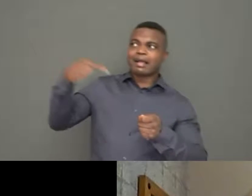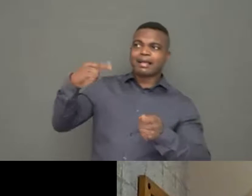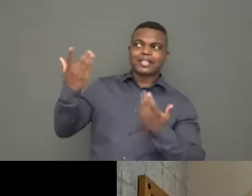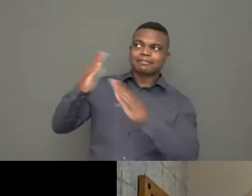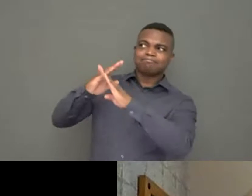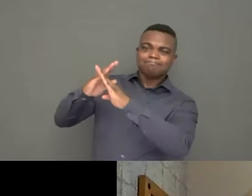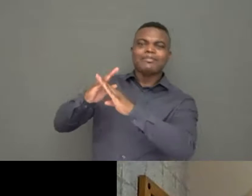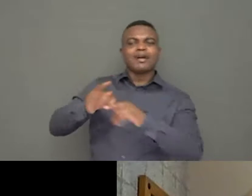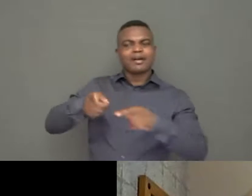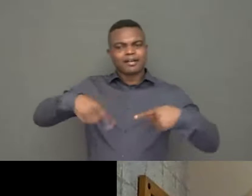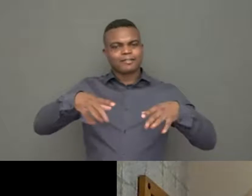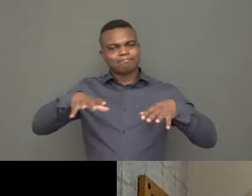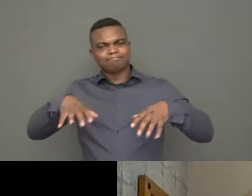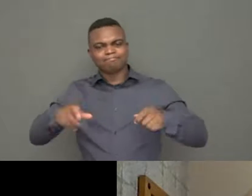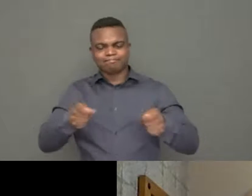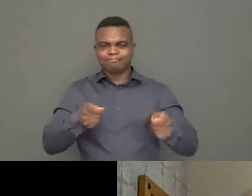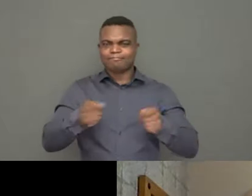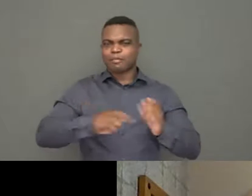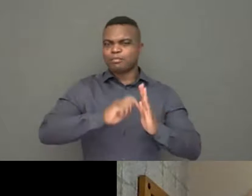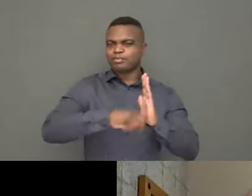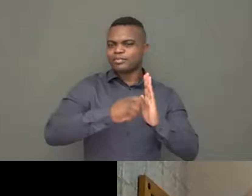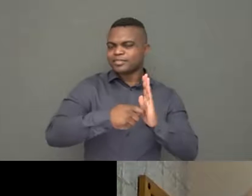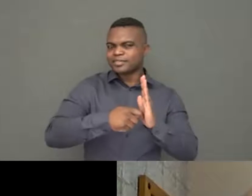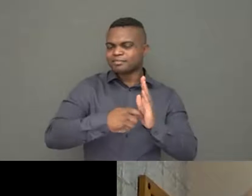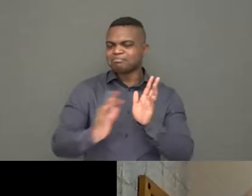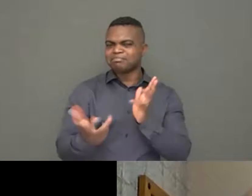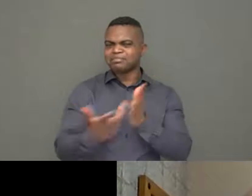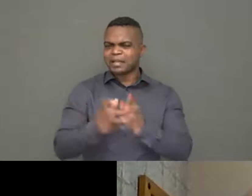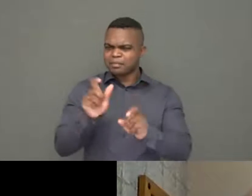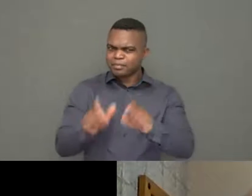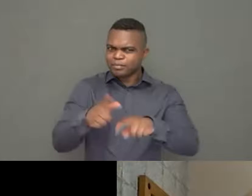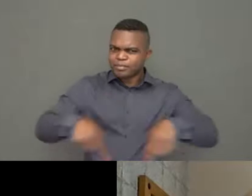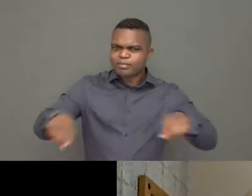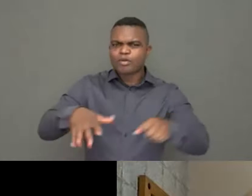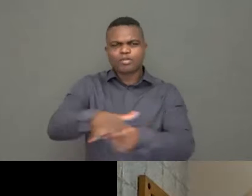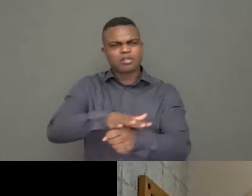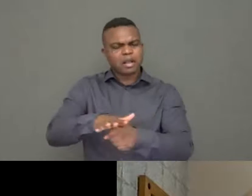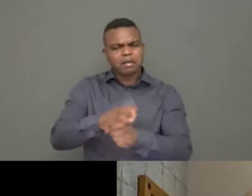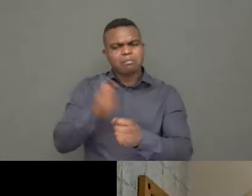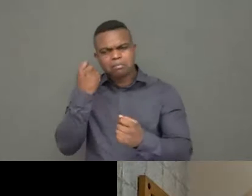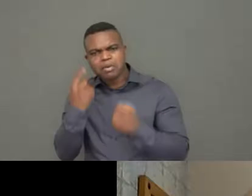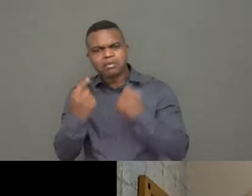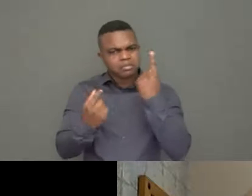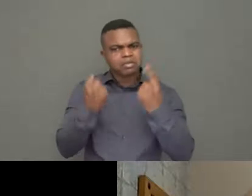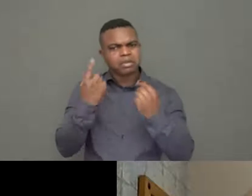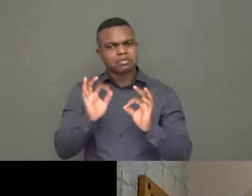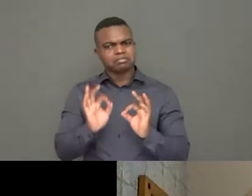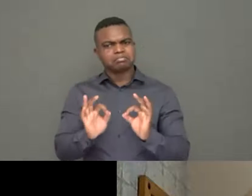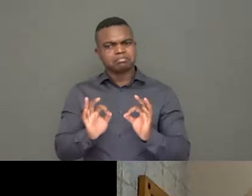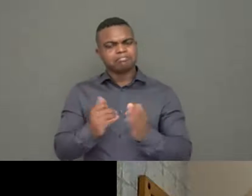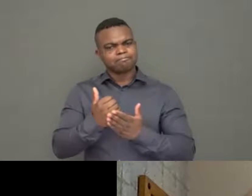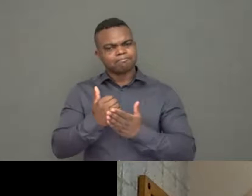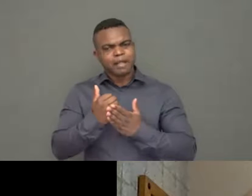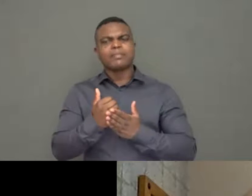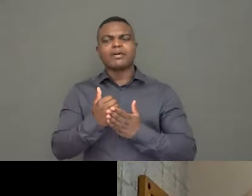have that sense of ownership of the project and see that we identify these issues that are